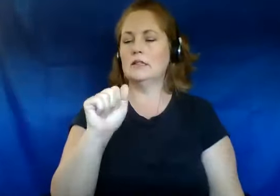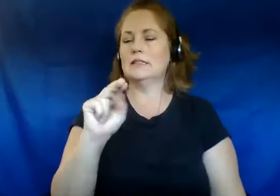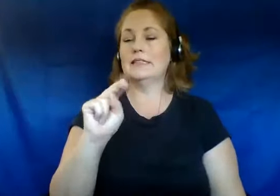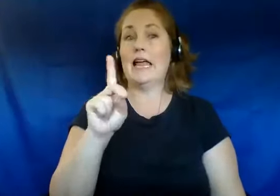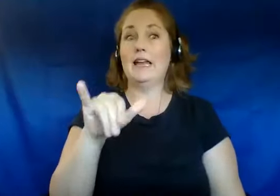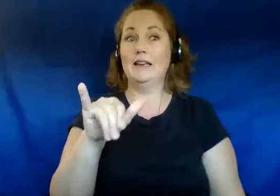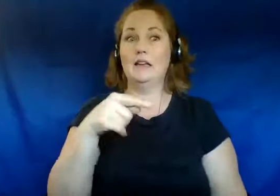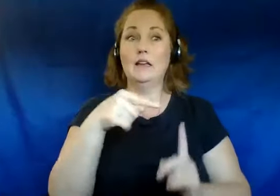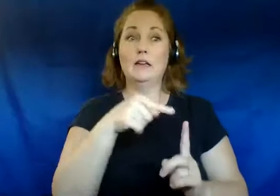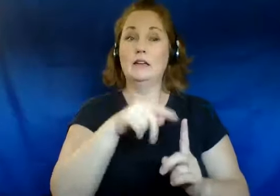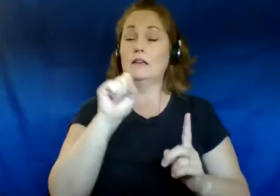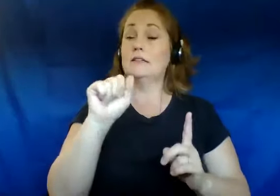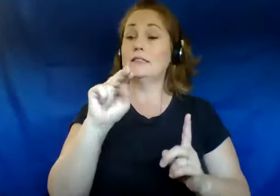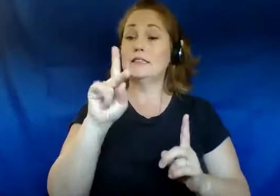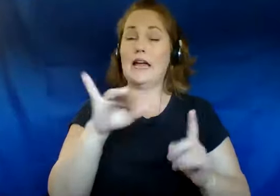carried on that